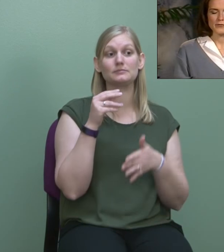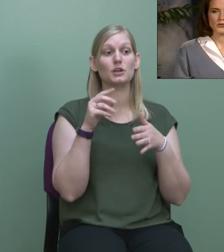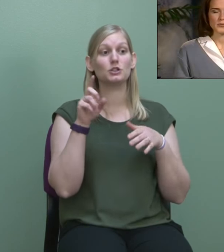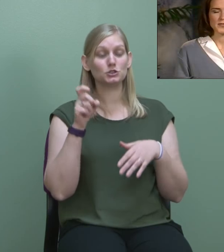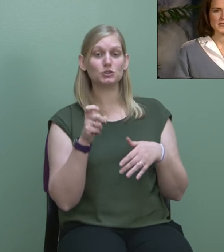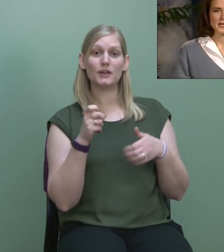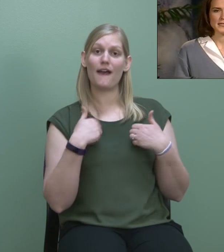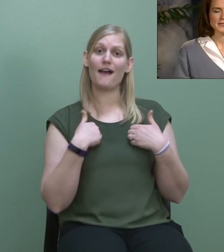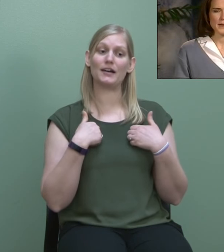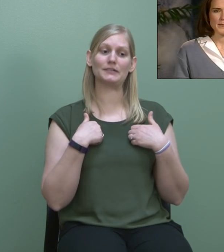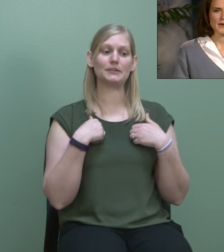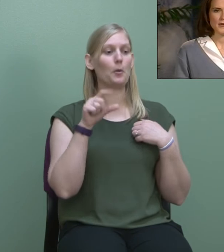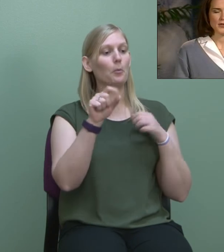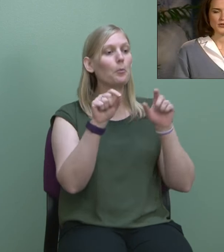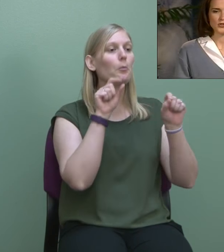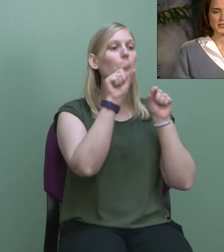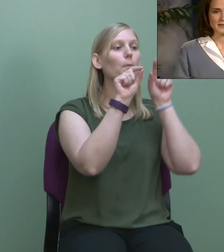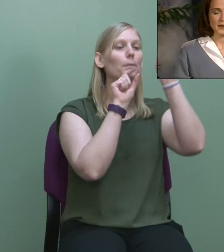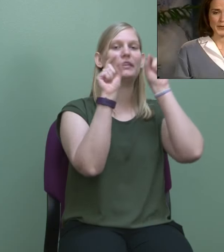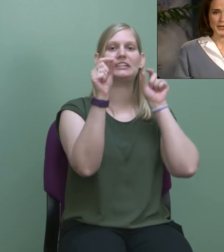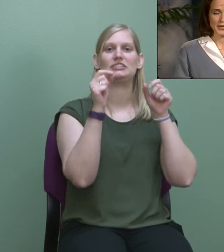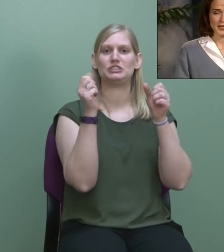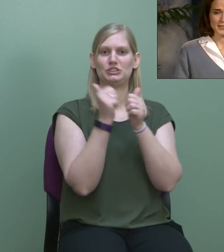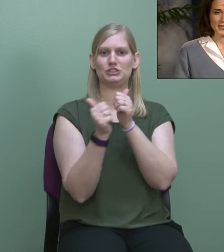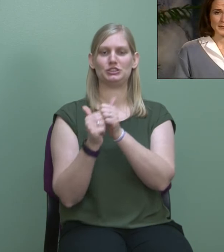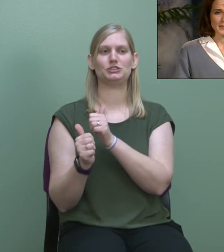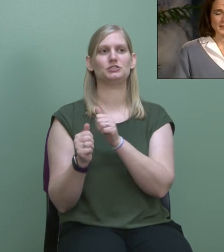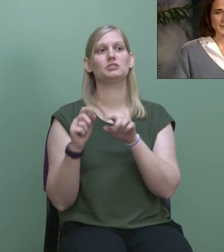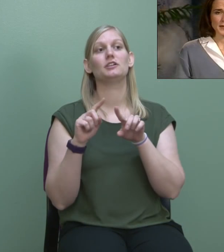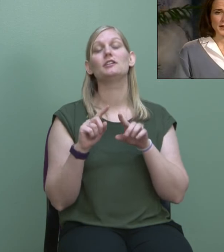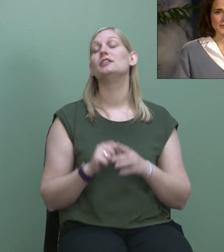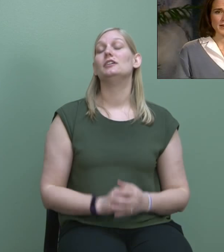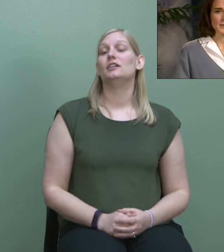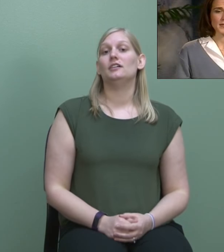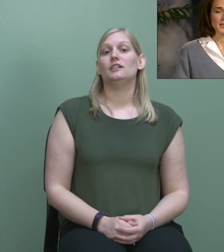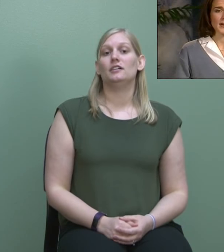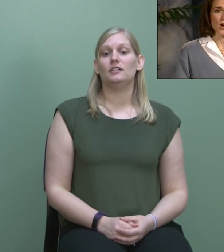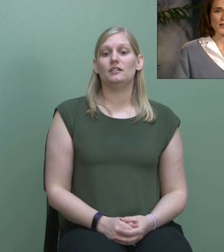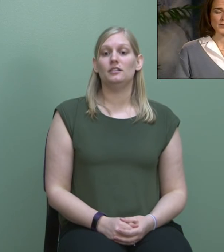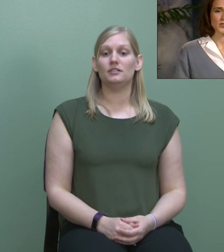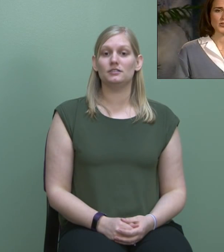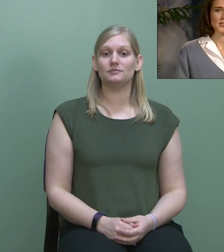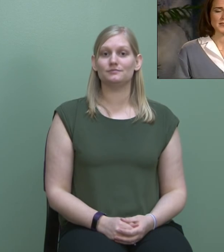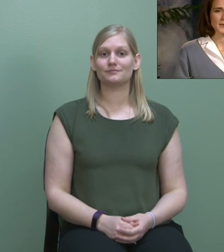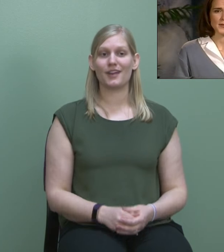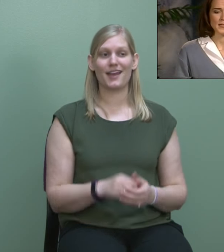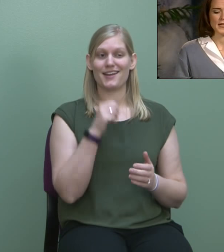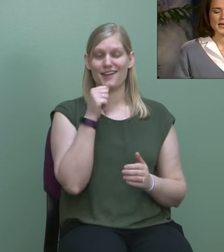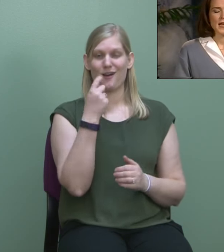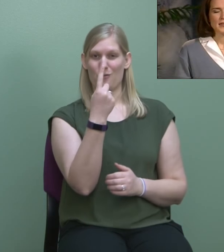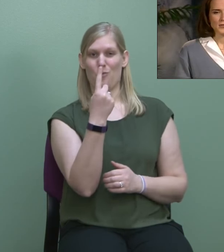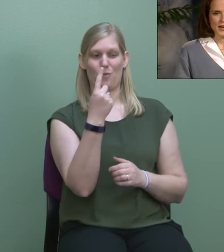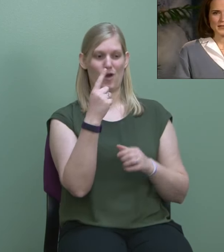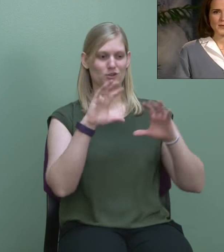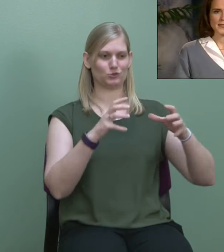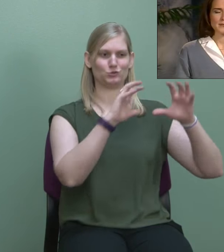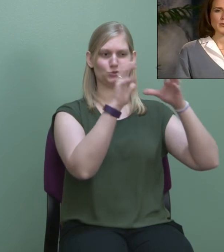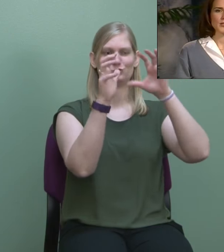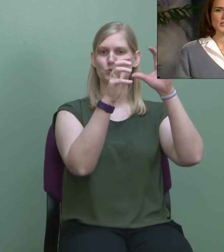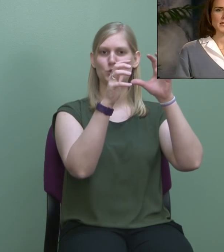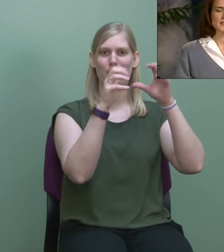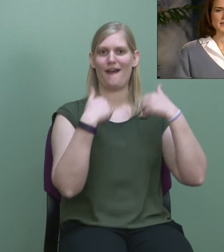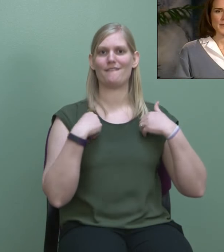the 5 food groups contain some nutrients that we need on a daily basis, but none of them contain all of the nutrients that we need. So that